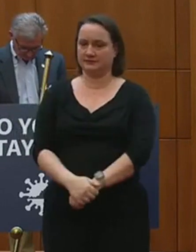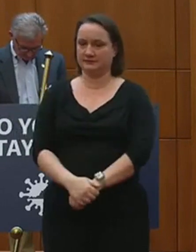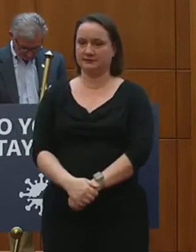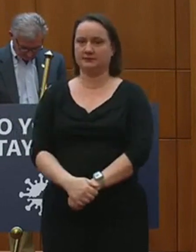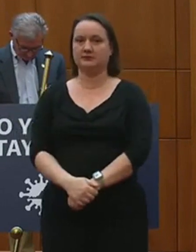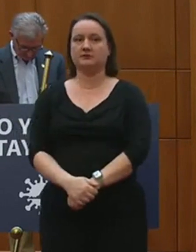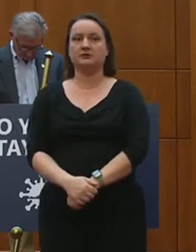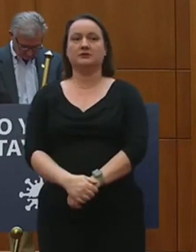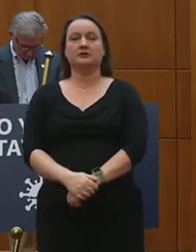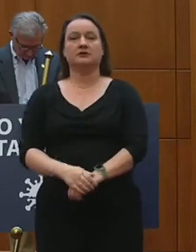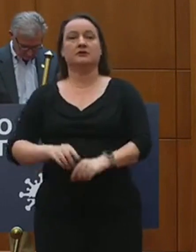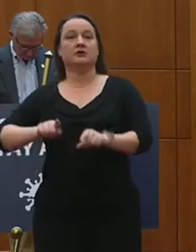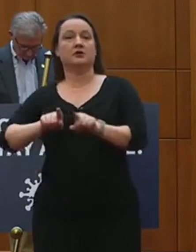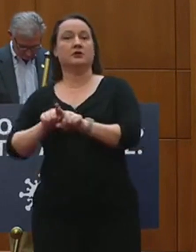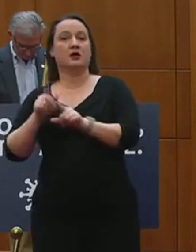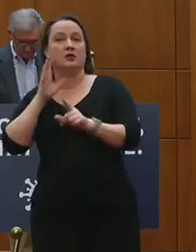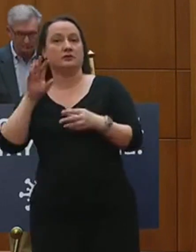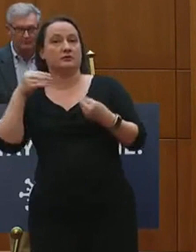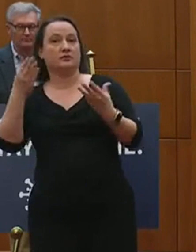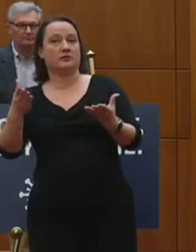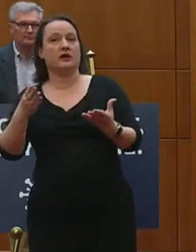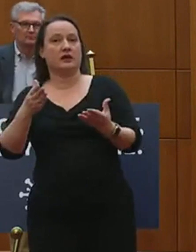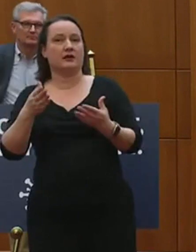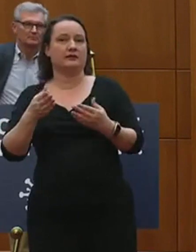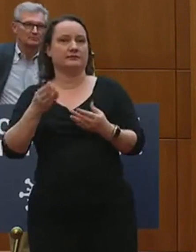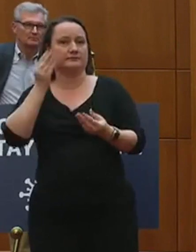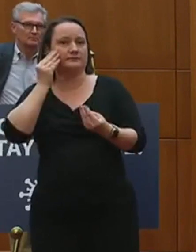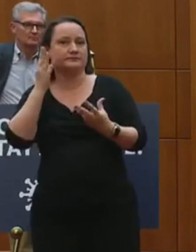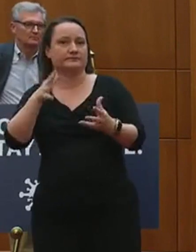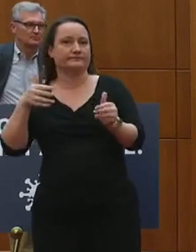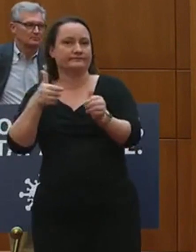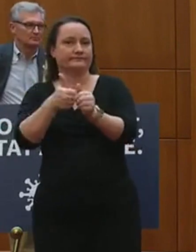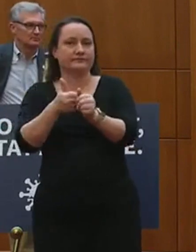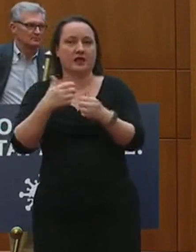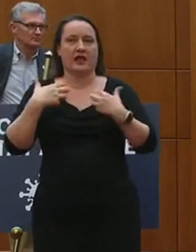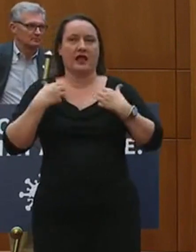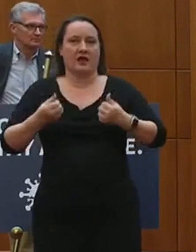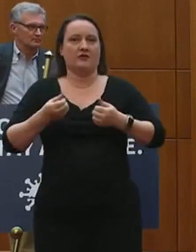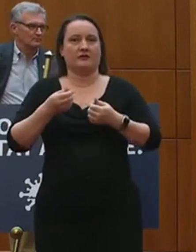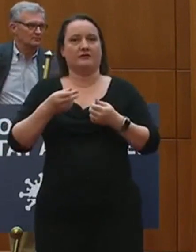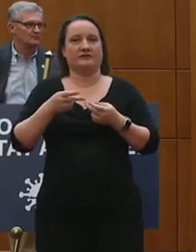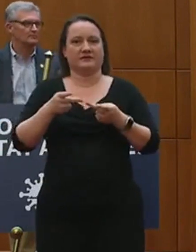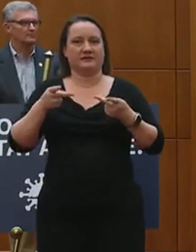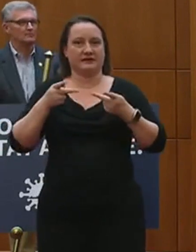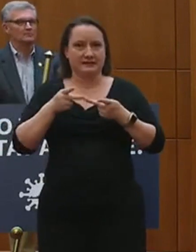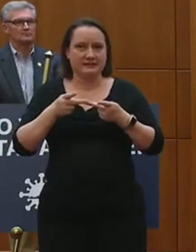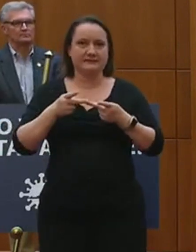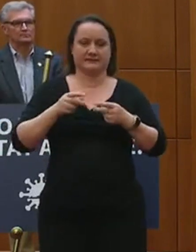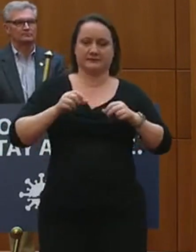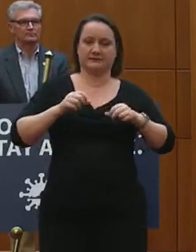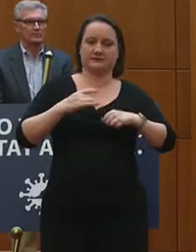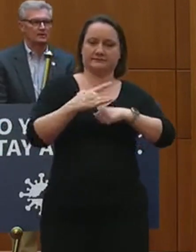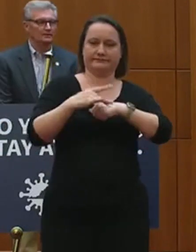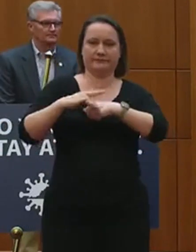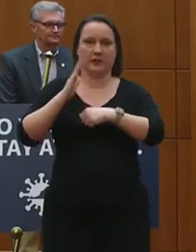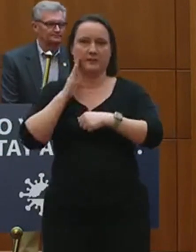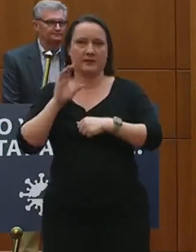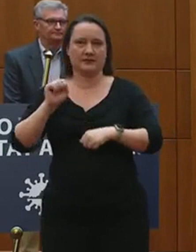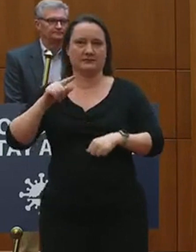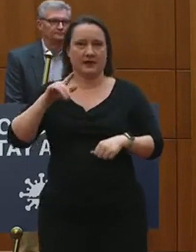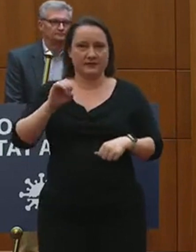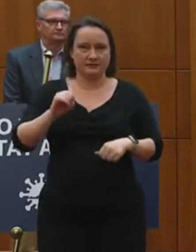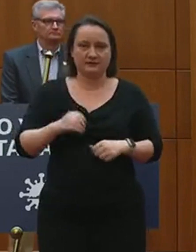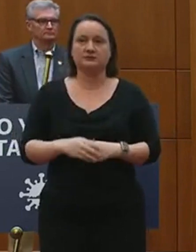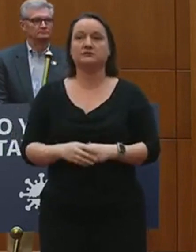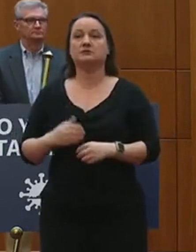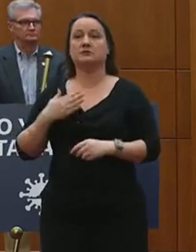want to provide an update on health facilities, that capacity of bed space. This week, my team and I spoke with the